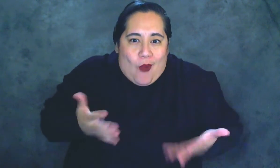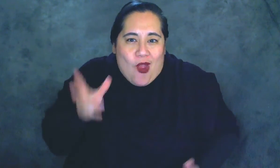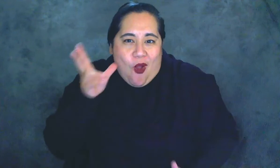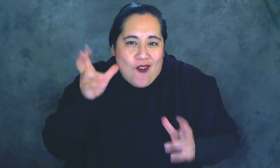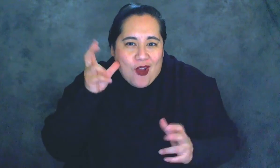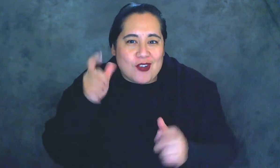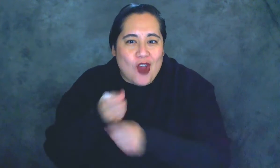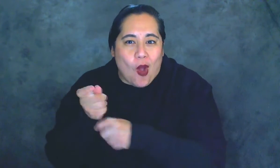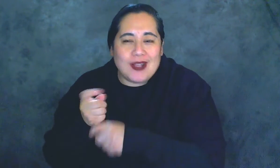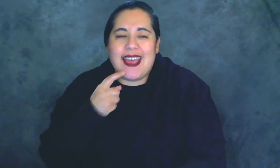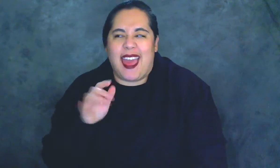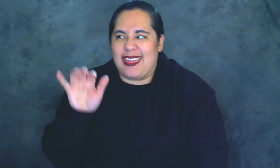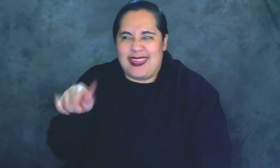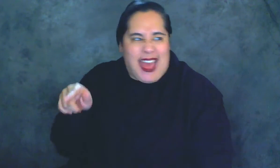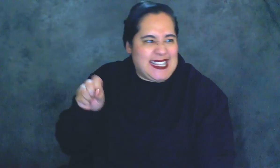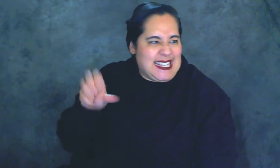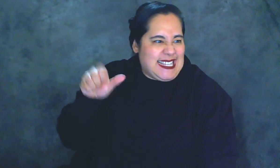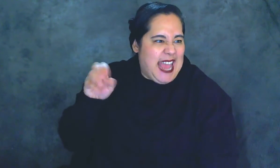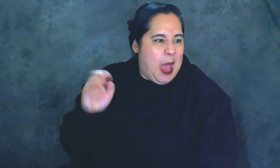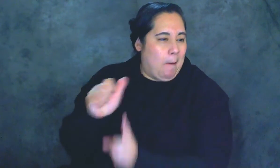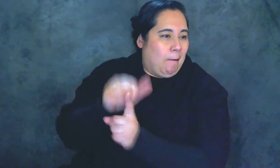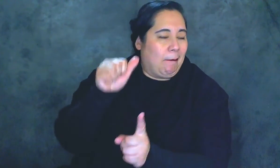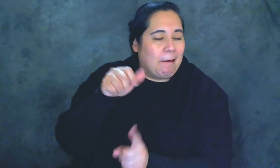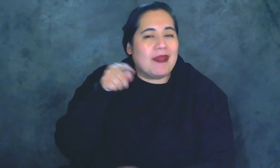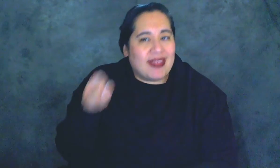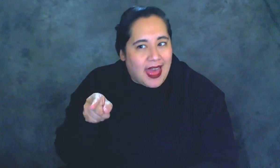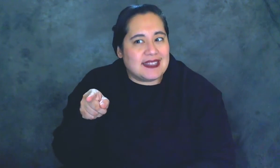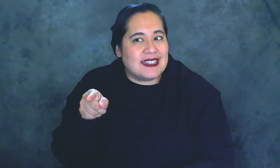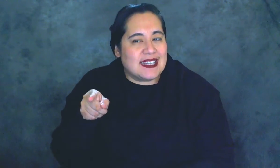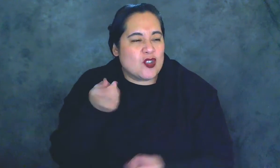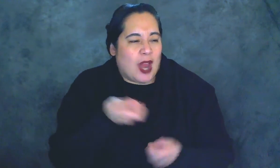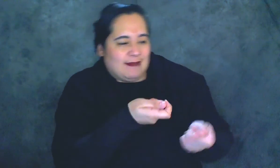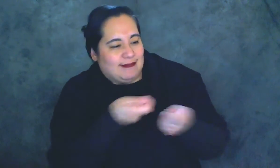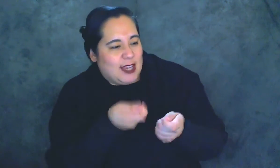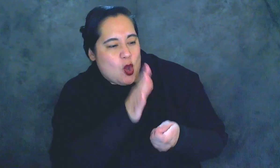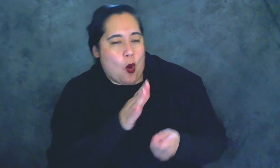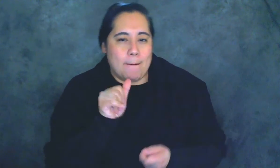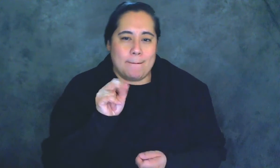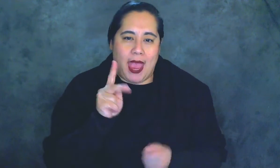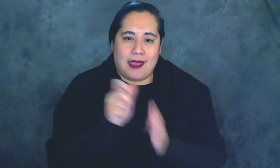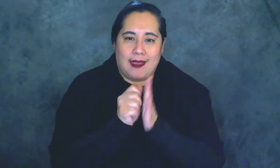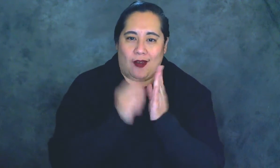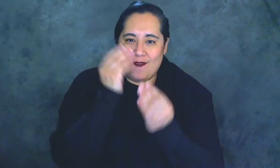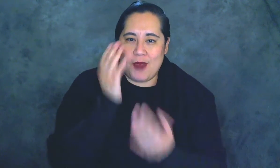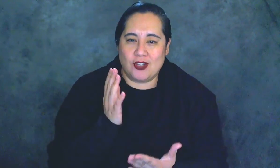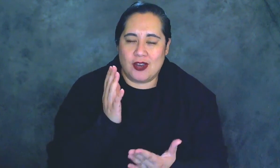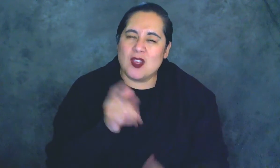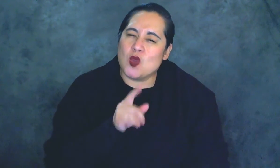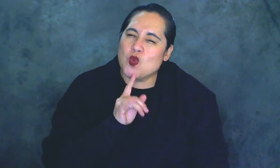jokes that say that that's spam and that that's phishing for our bank account information. And so it's really important